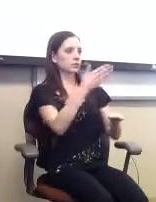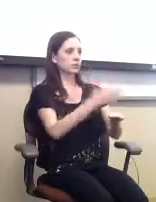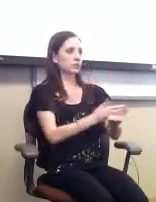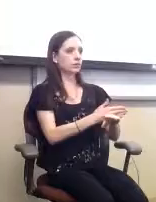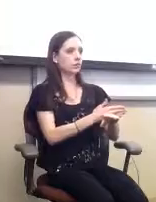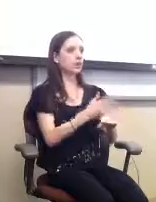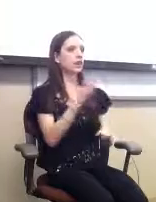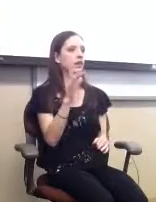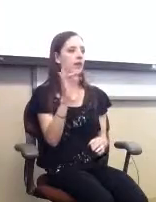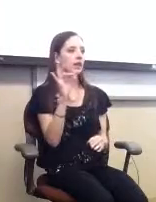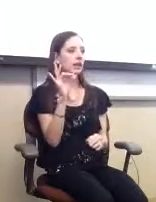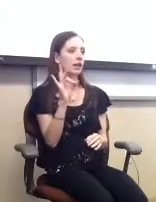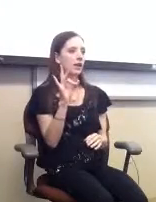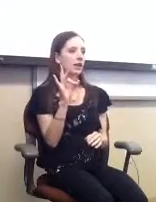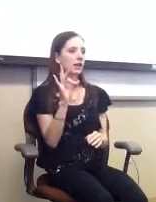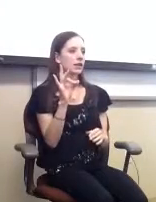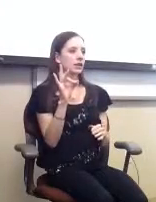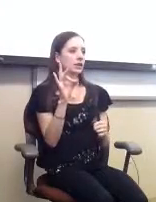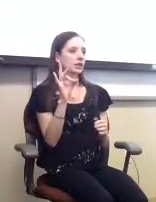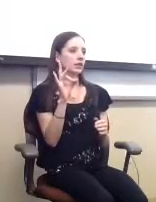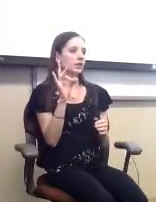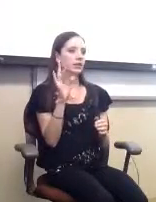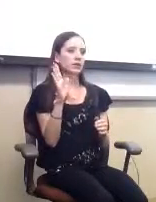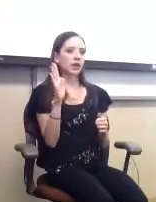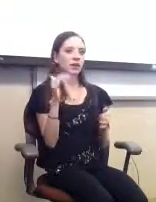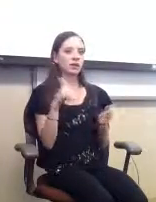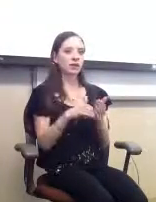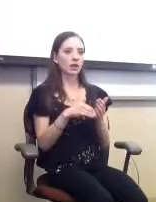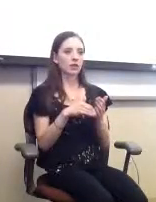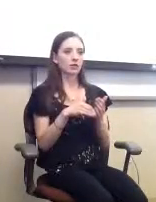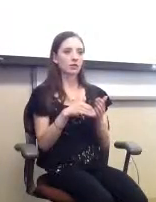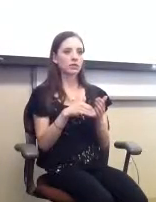$85,000 van conversion triggered a whole bunch of